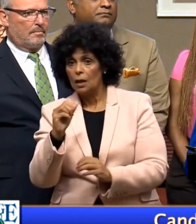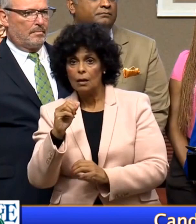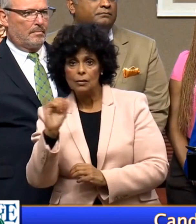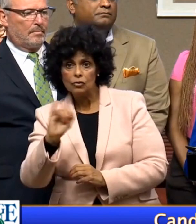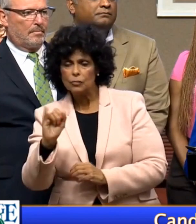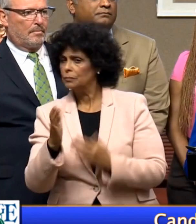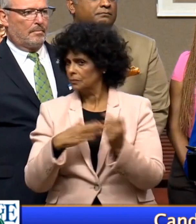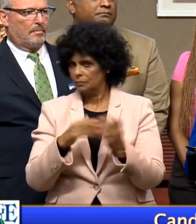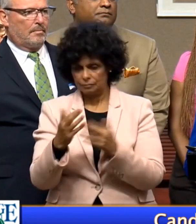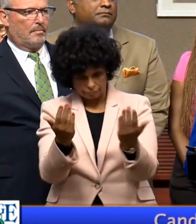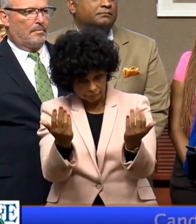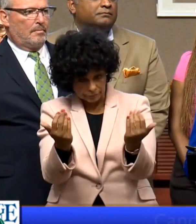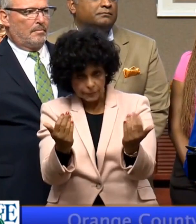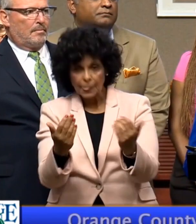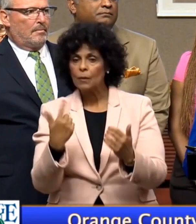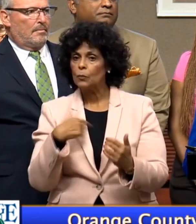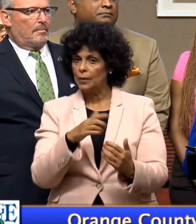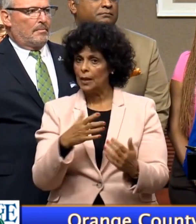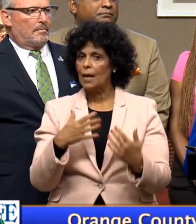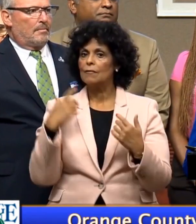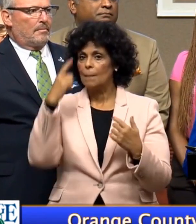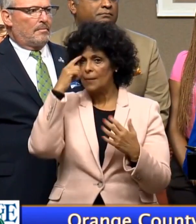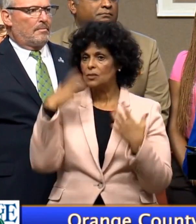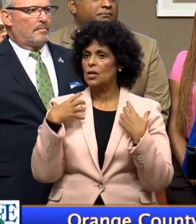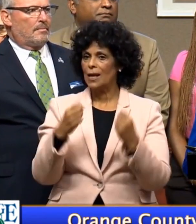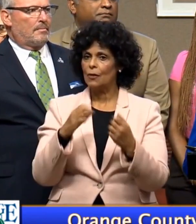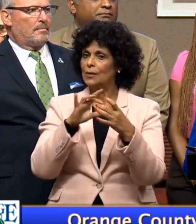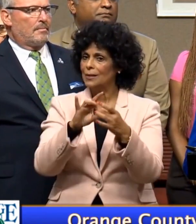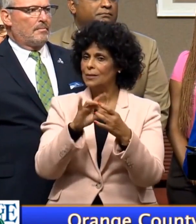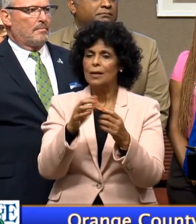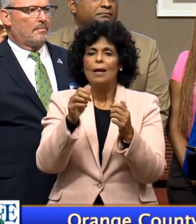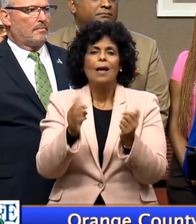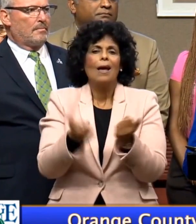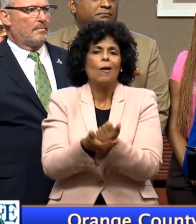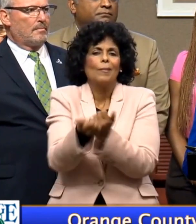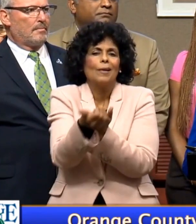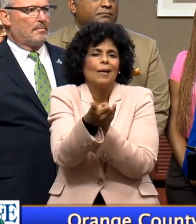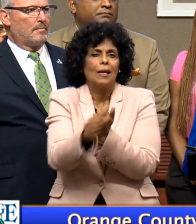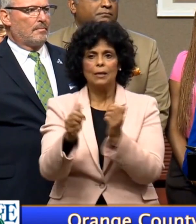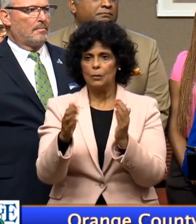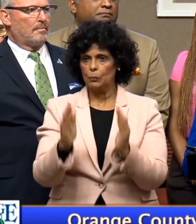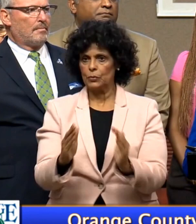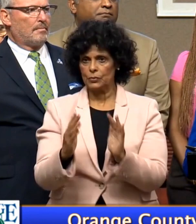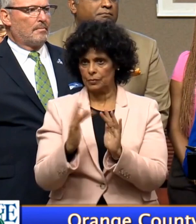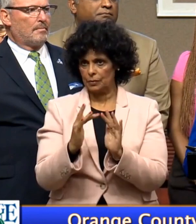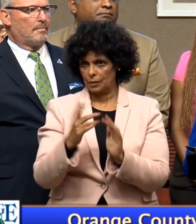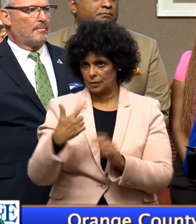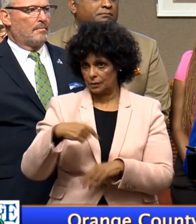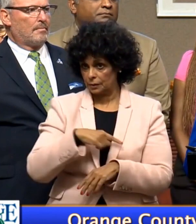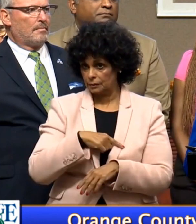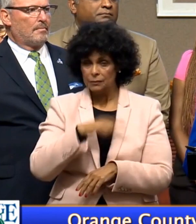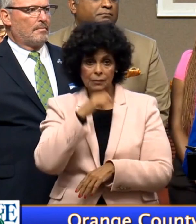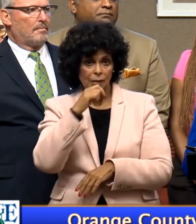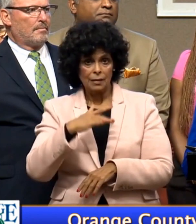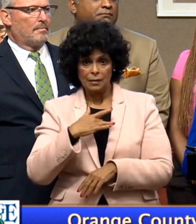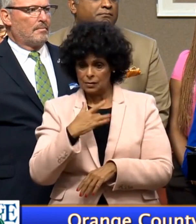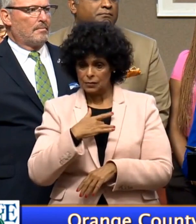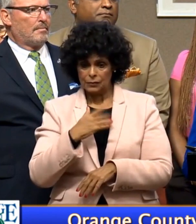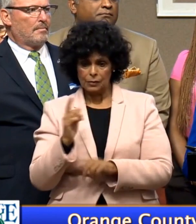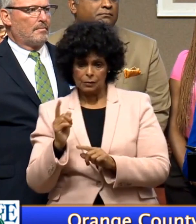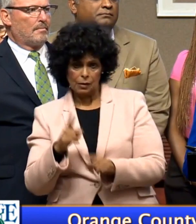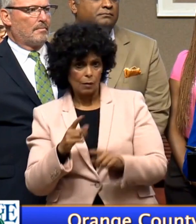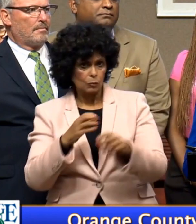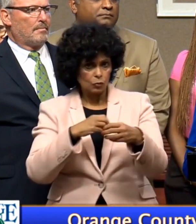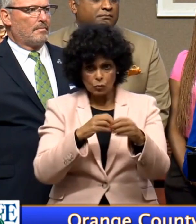have a mental health connections program that will help anyone that makes contact with us. No one needs to come to our office.